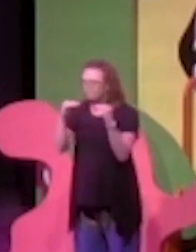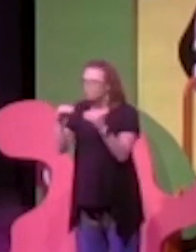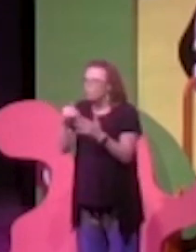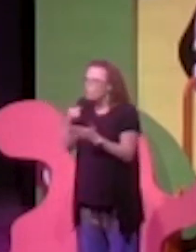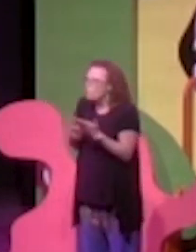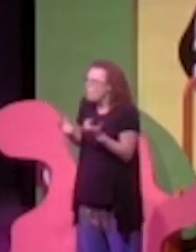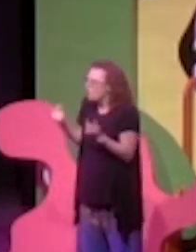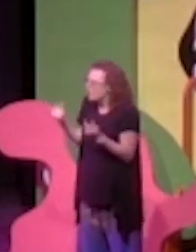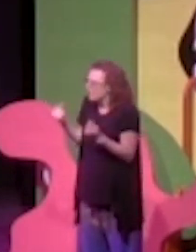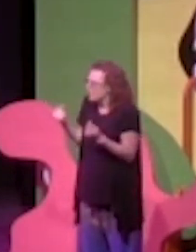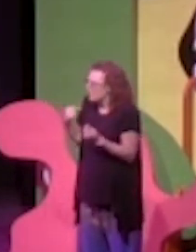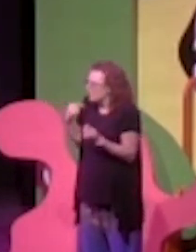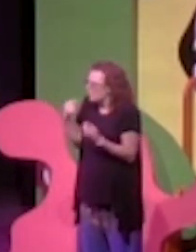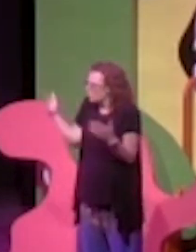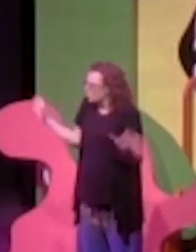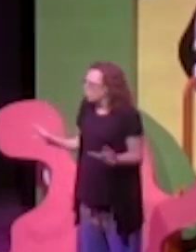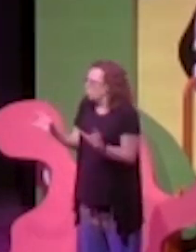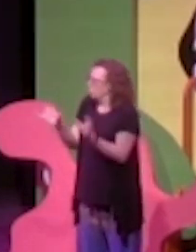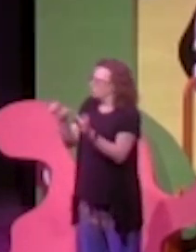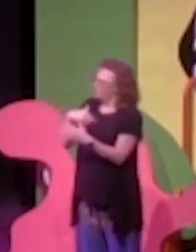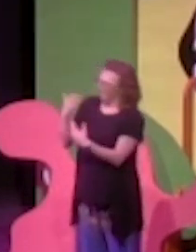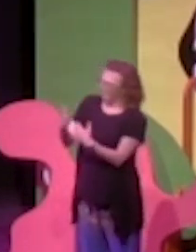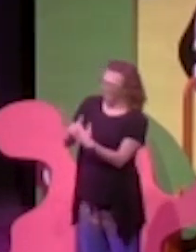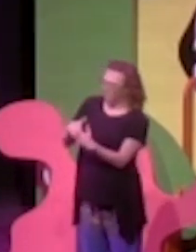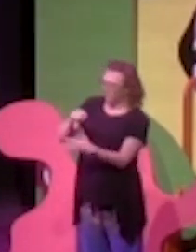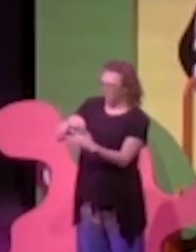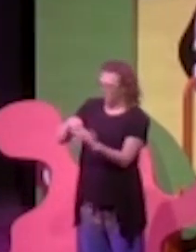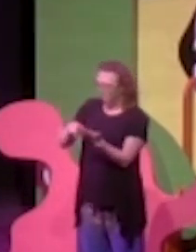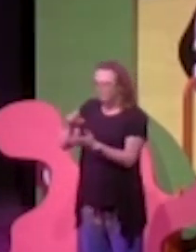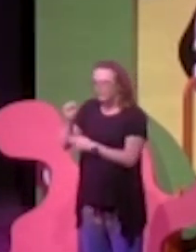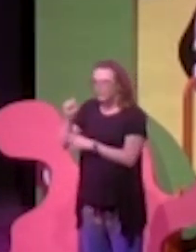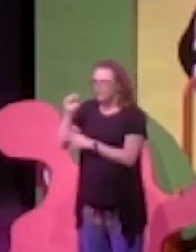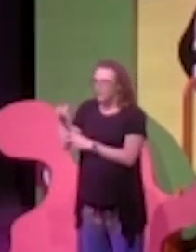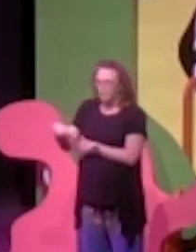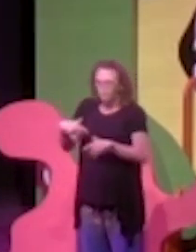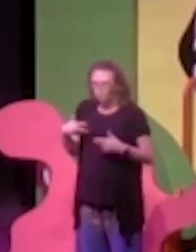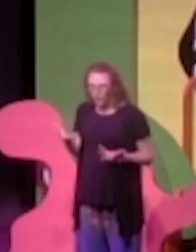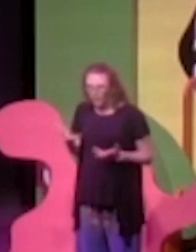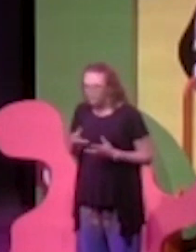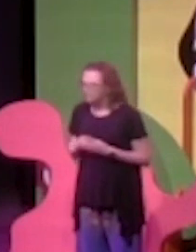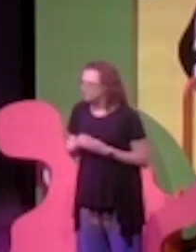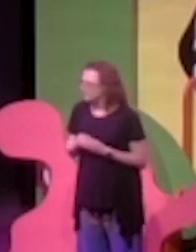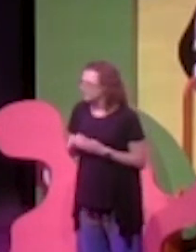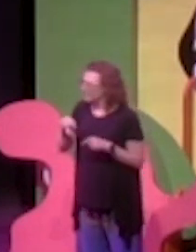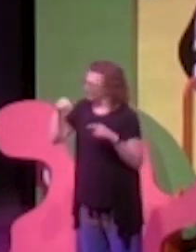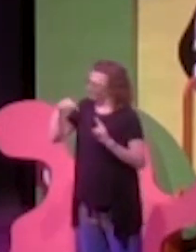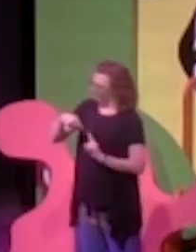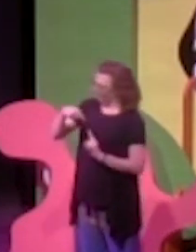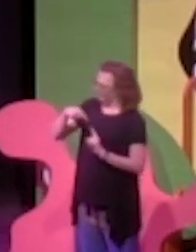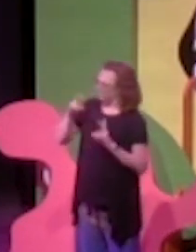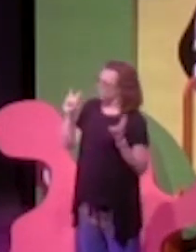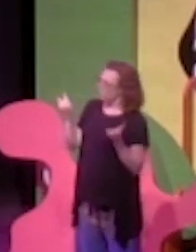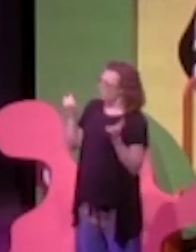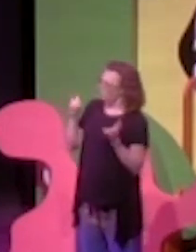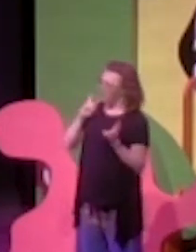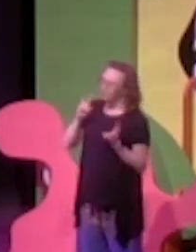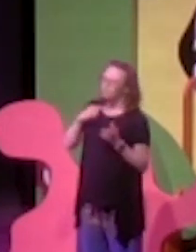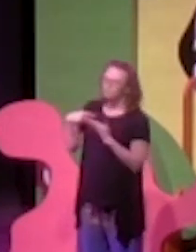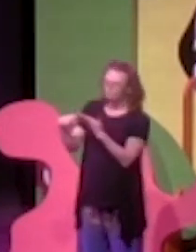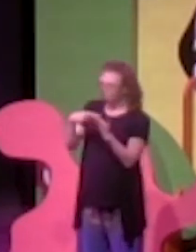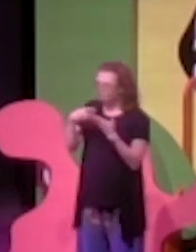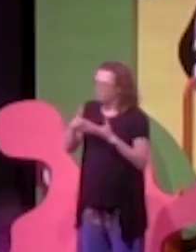around this, and a lot of us are working in very concerted ways within our institutions and organizations, in our